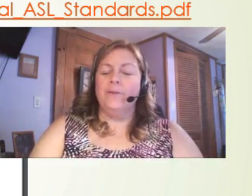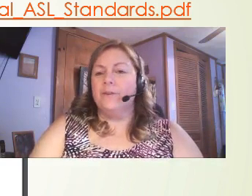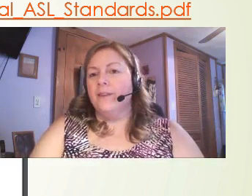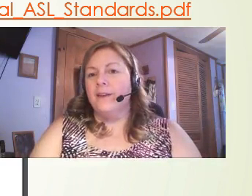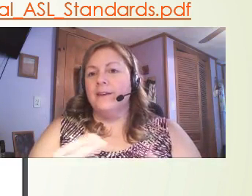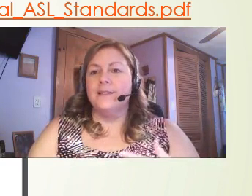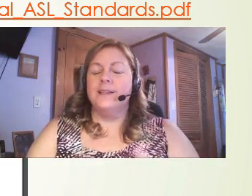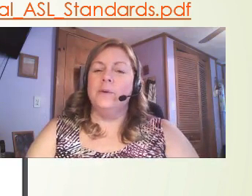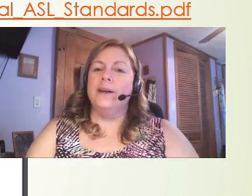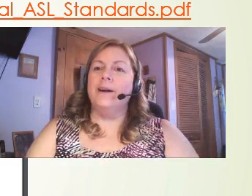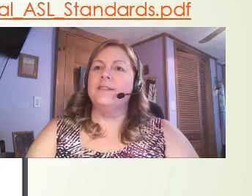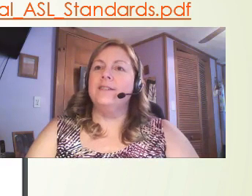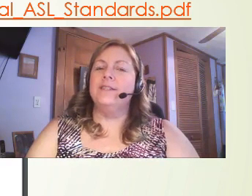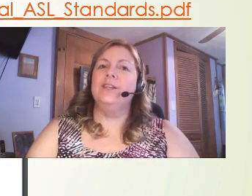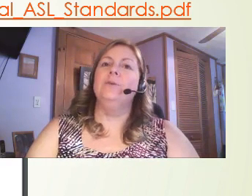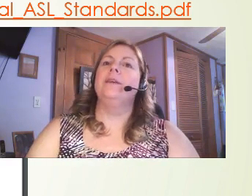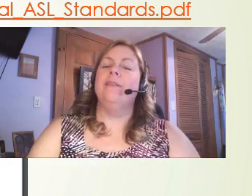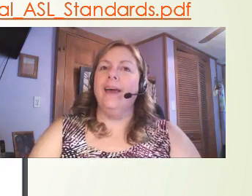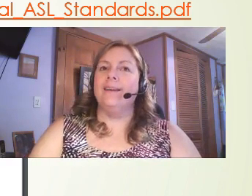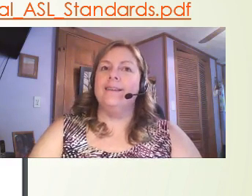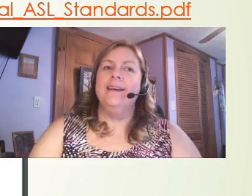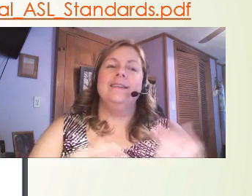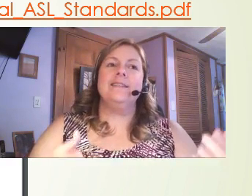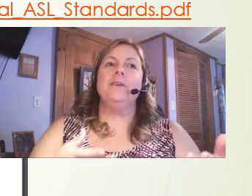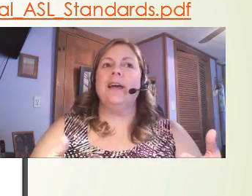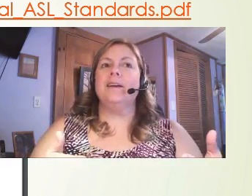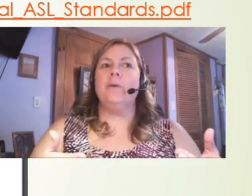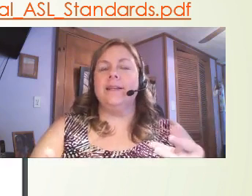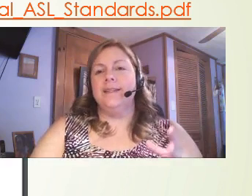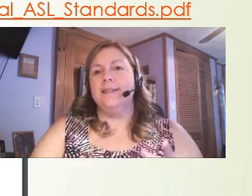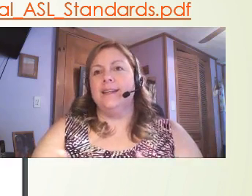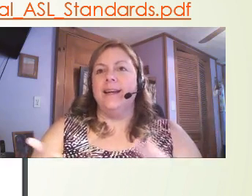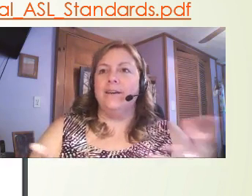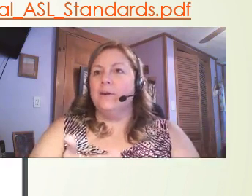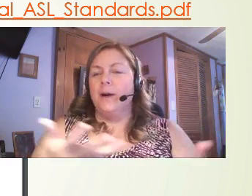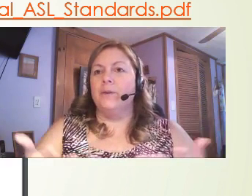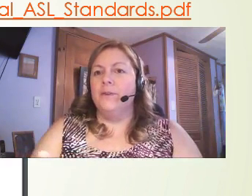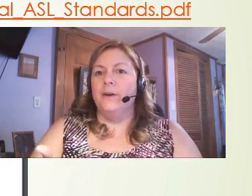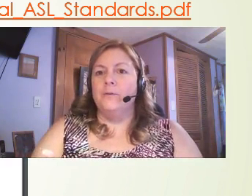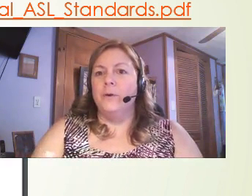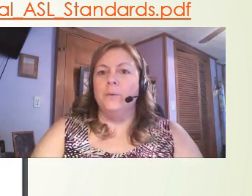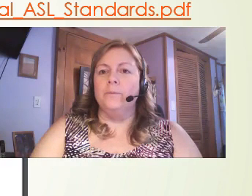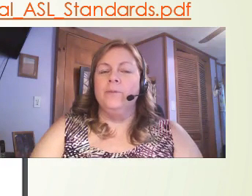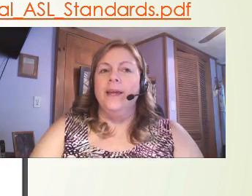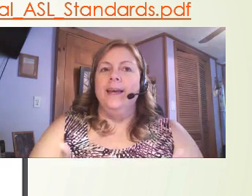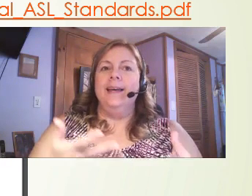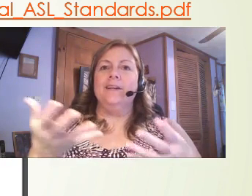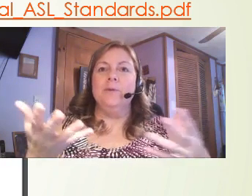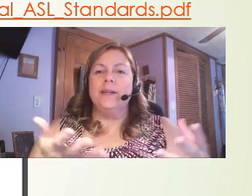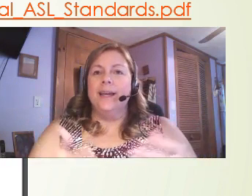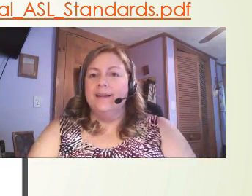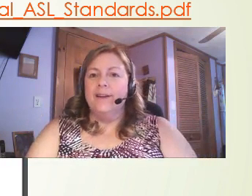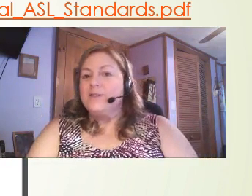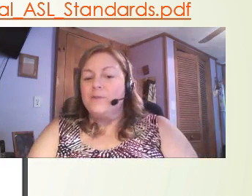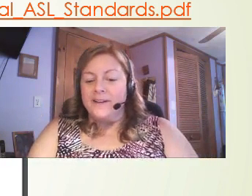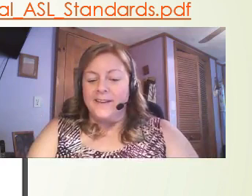all different things in regards to using that. Still not quite as easy to carry around a video phone and